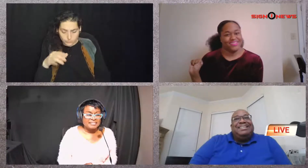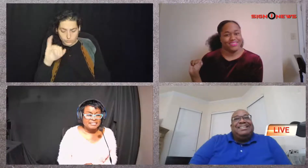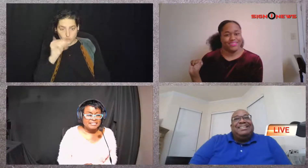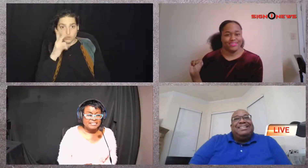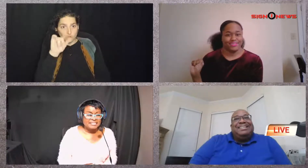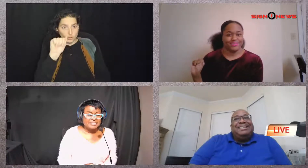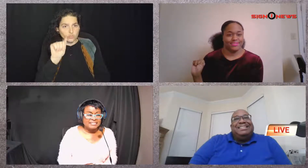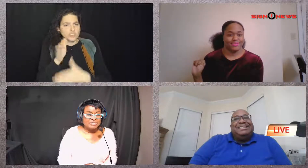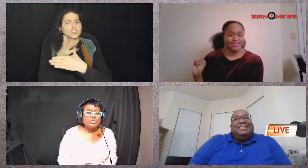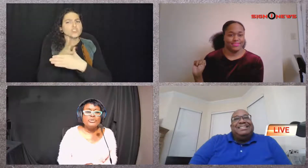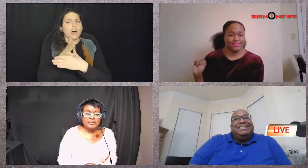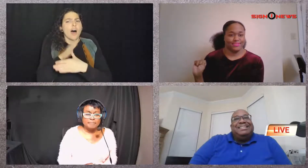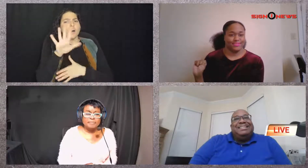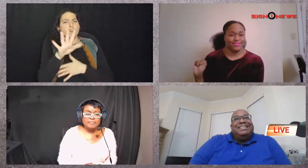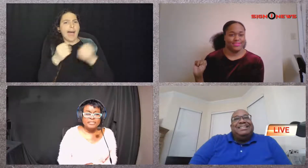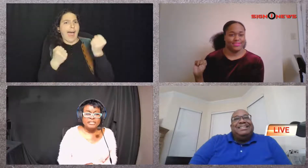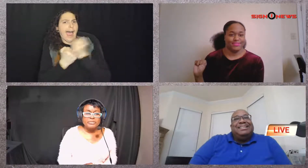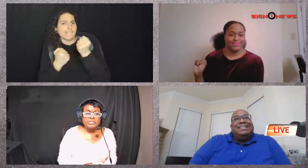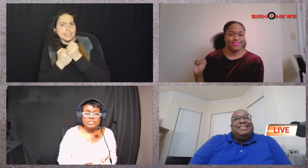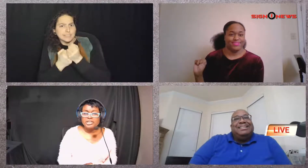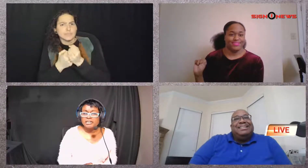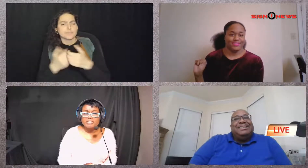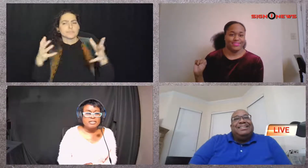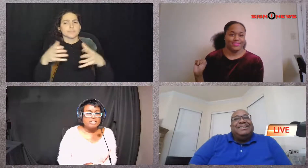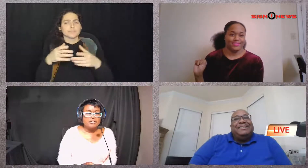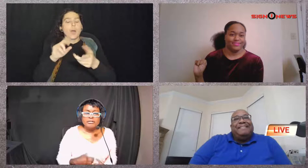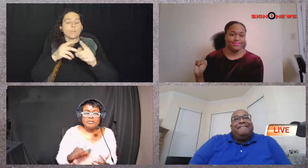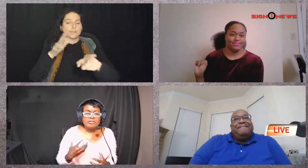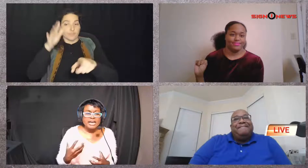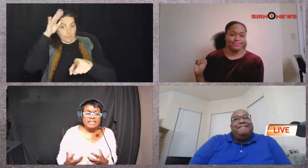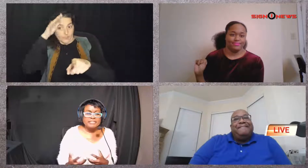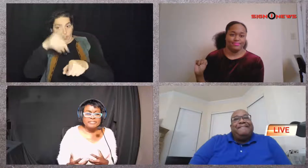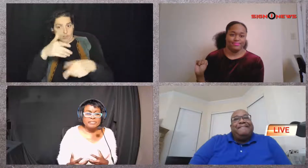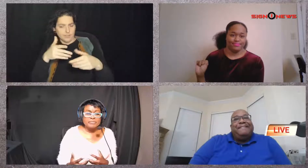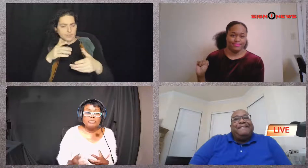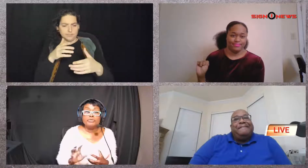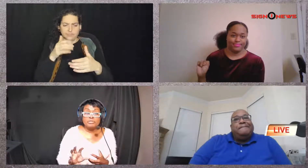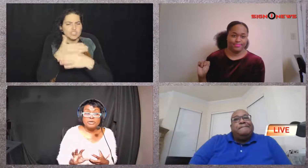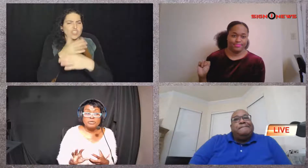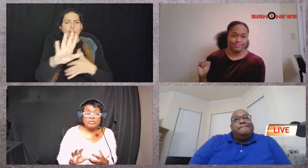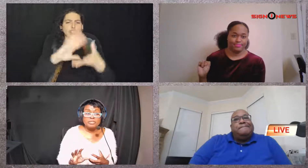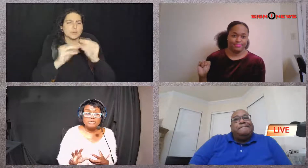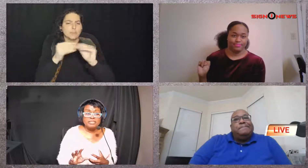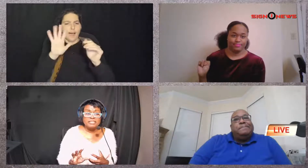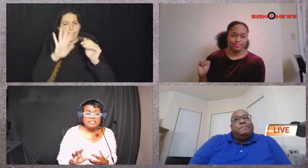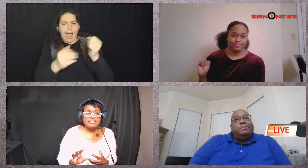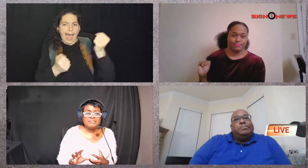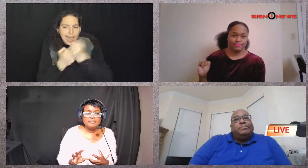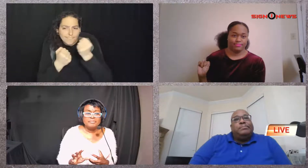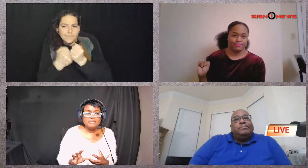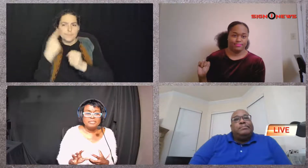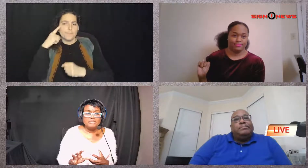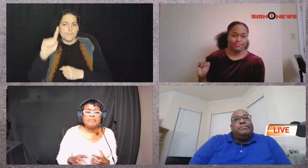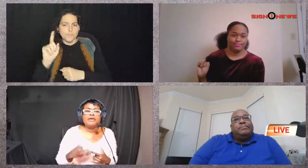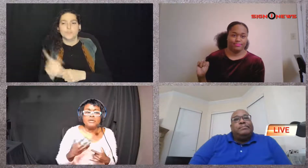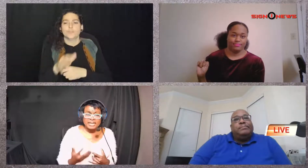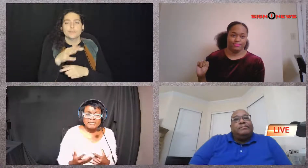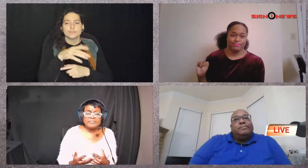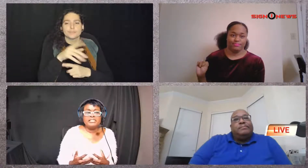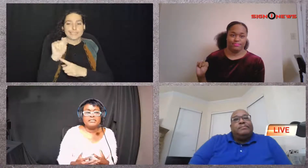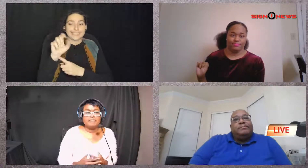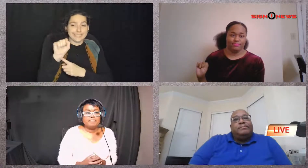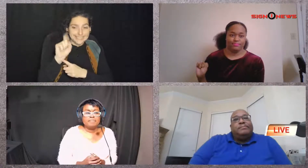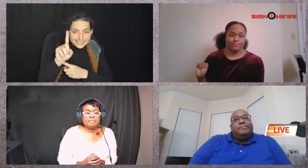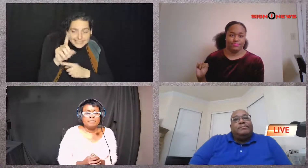Okay. Julia, can you just share your activism? Well, first of all, about